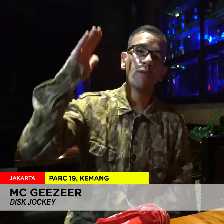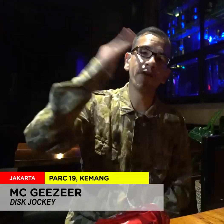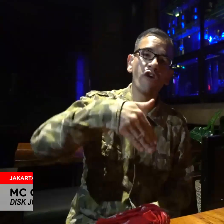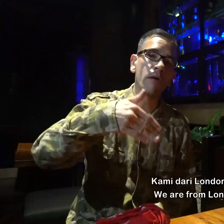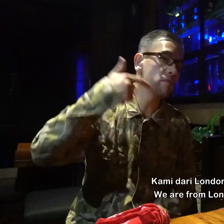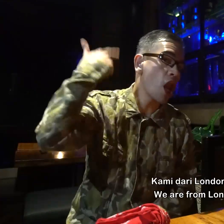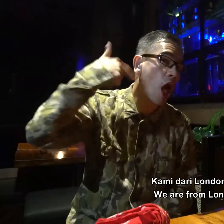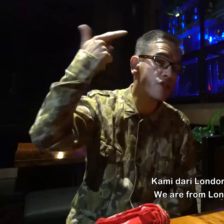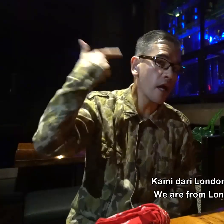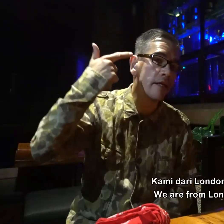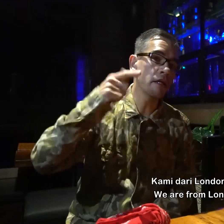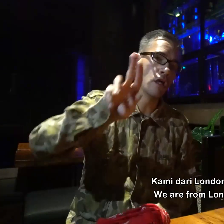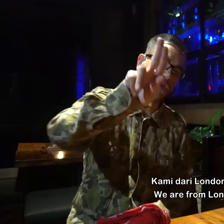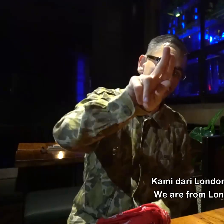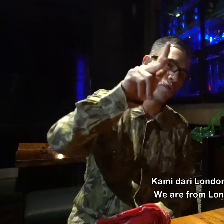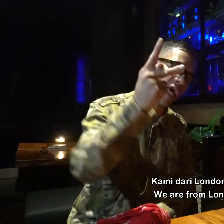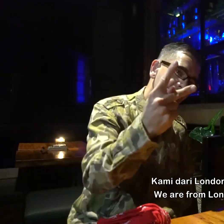We're from London, UK.